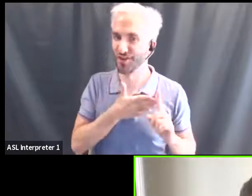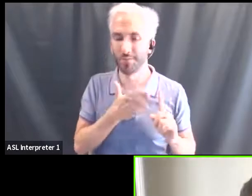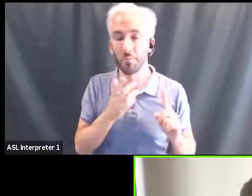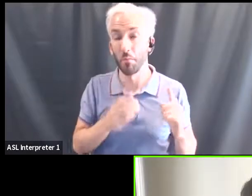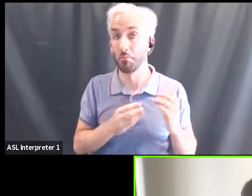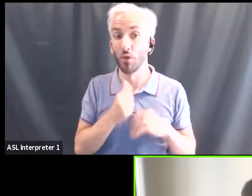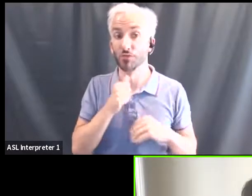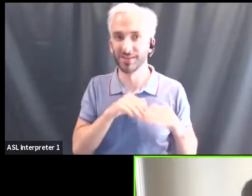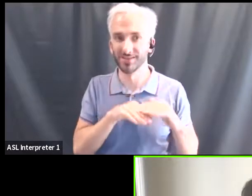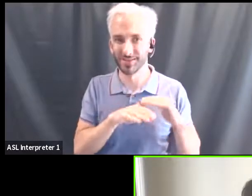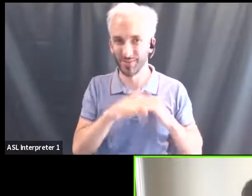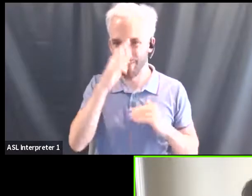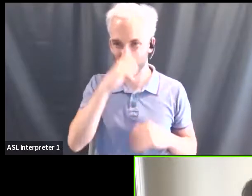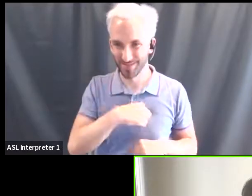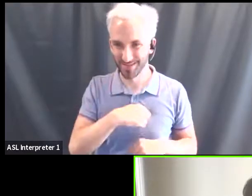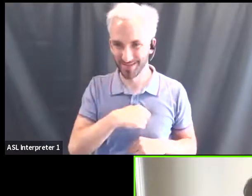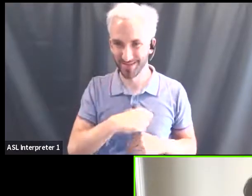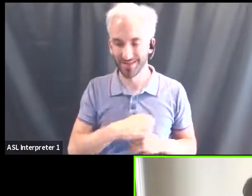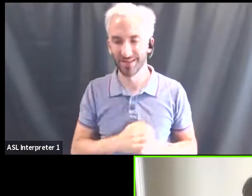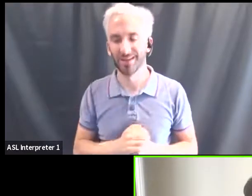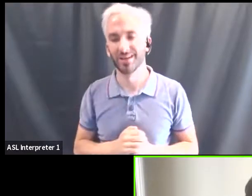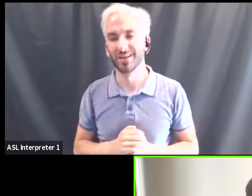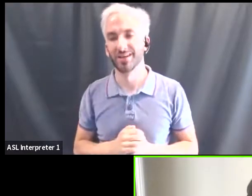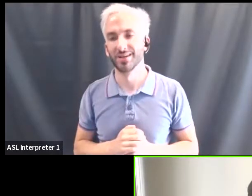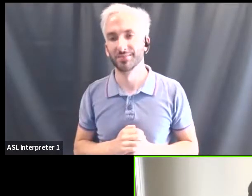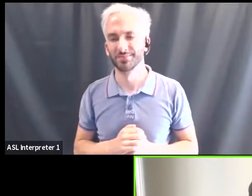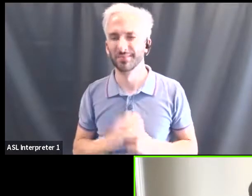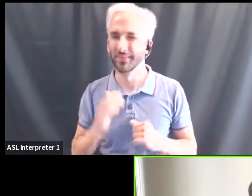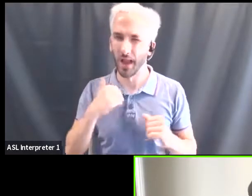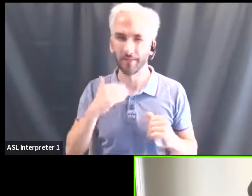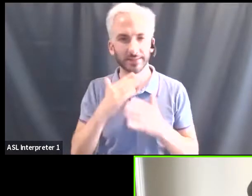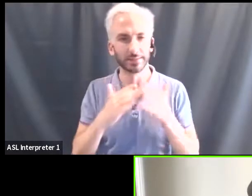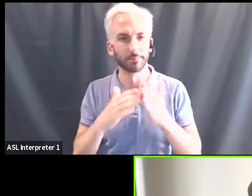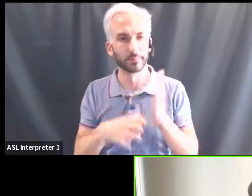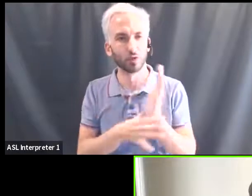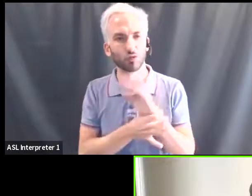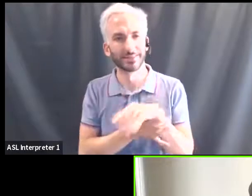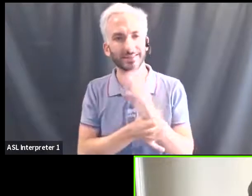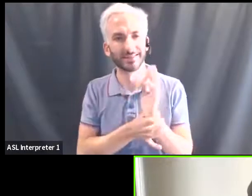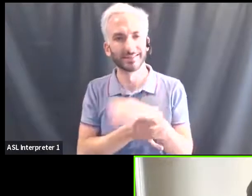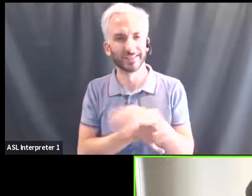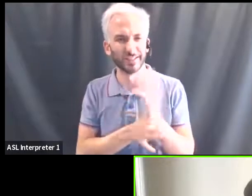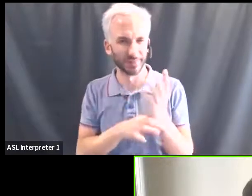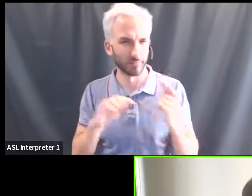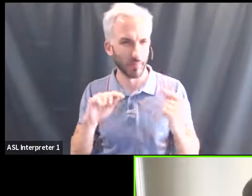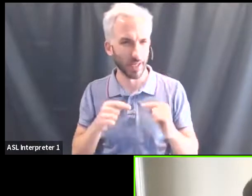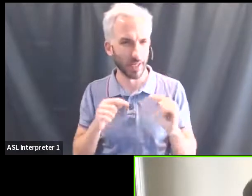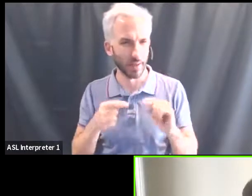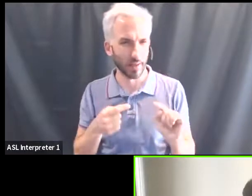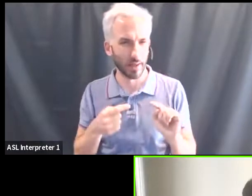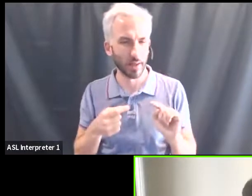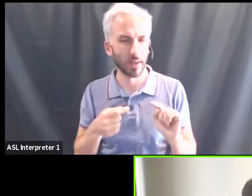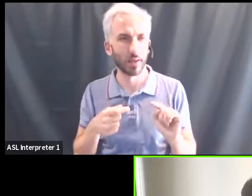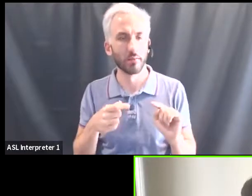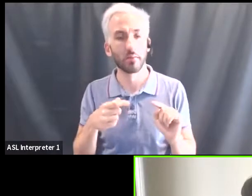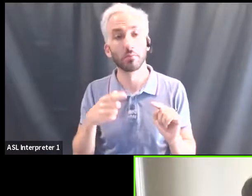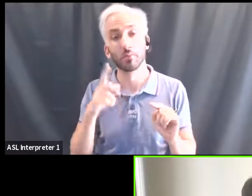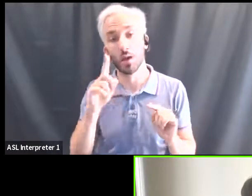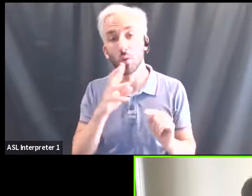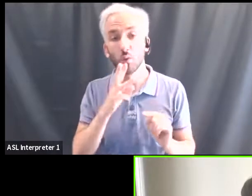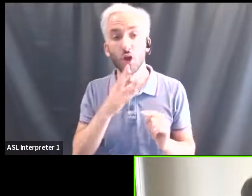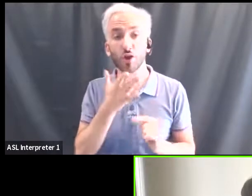me. I have a lot of wrist issues, and I find that like you can hold a paintbrush really loose when it's